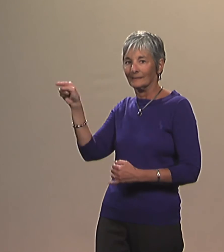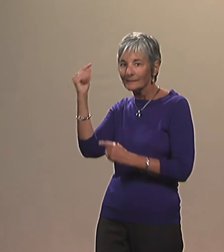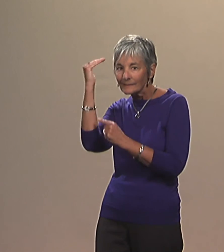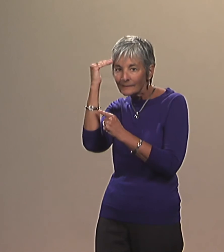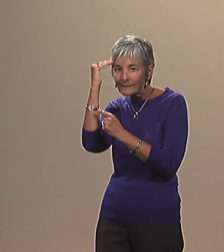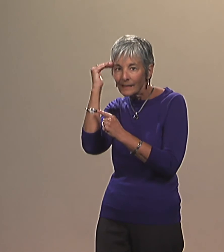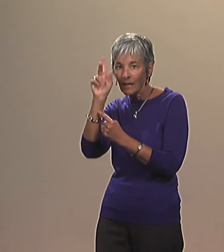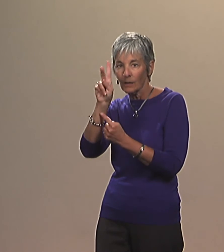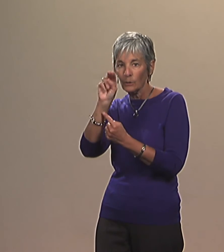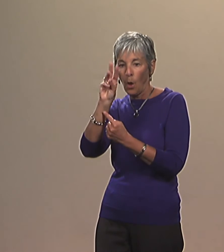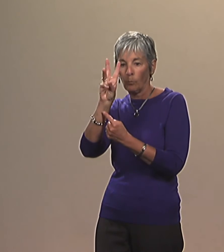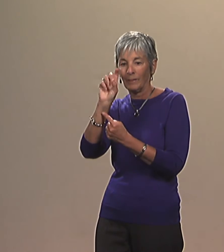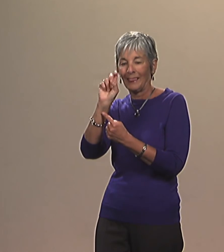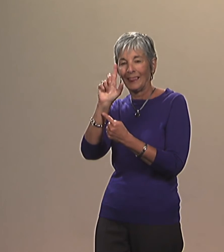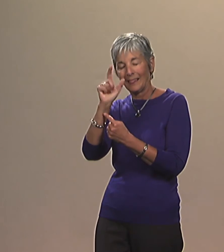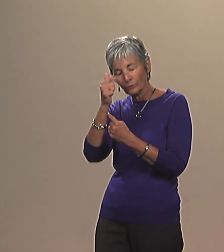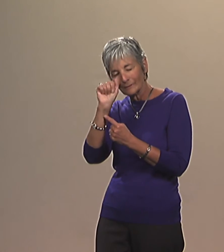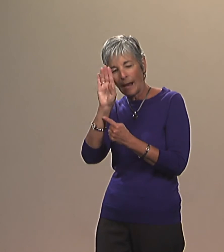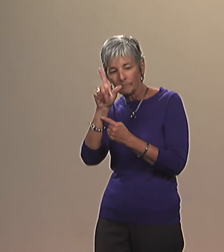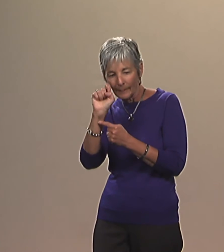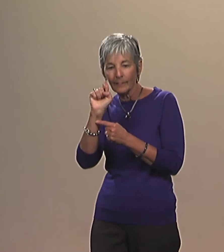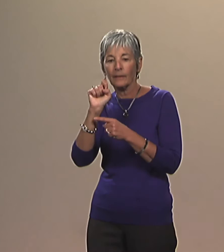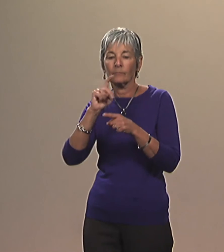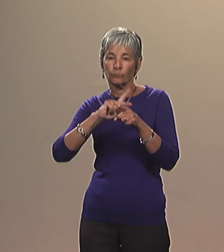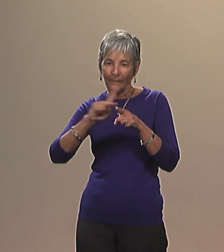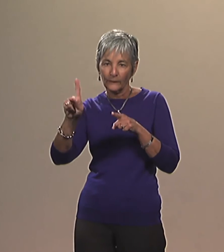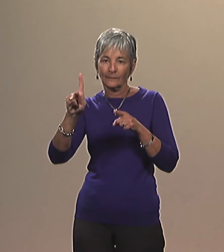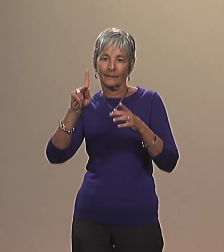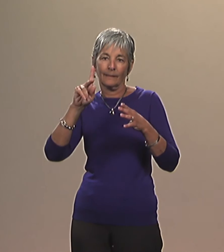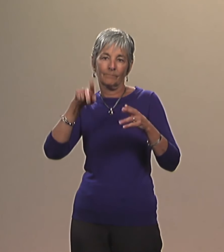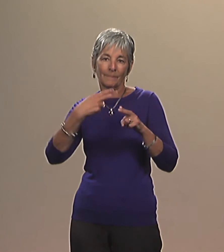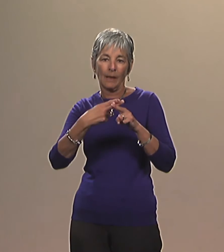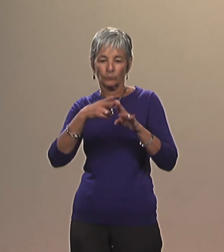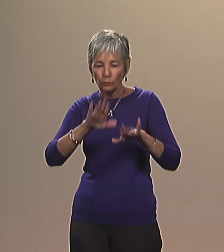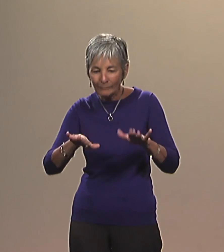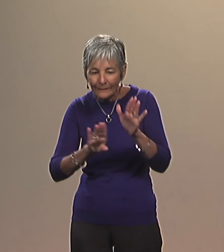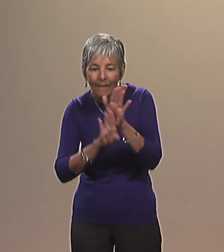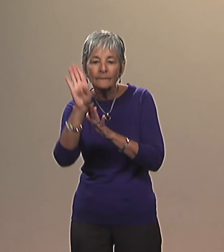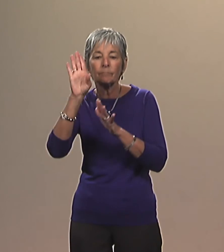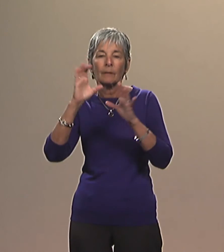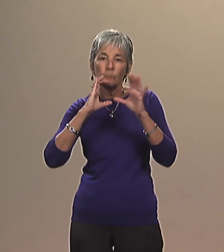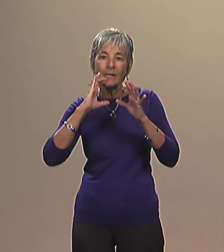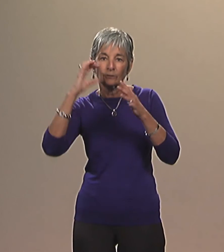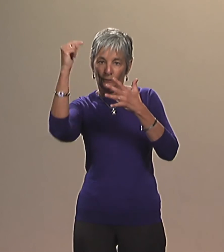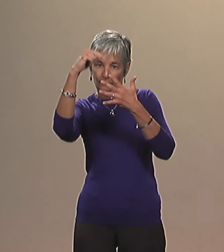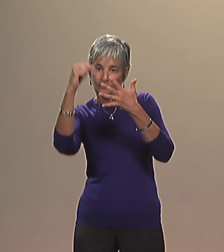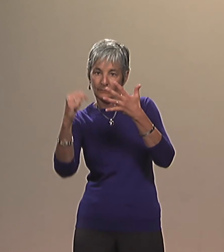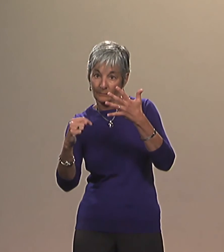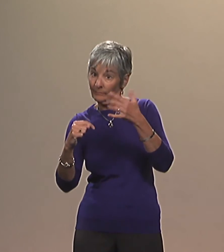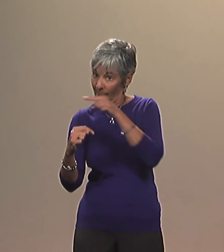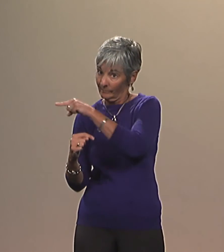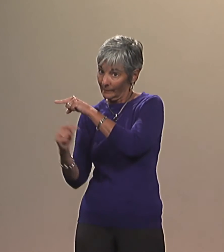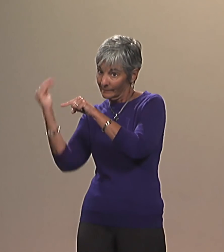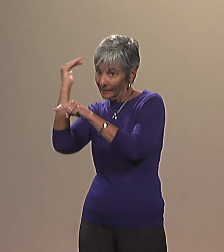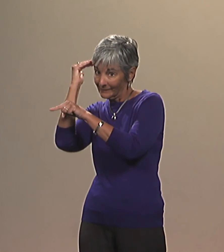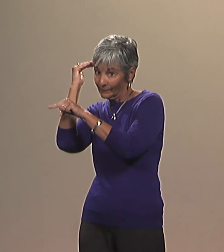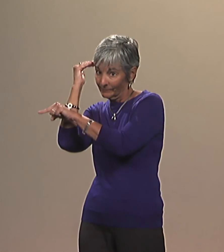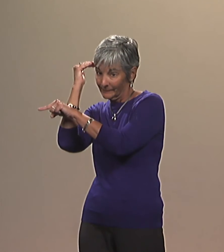And here too, notice knowledgeable professionals in the area of child development, communication, and so on. It says